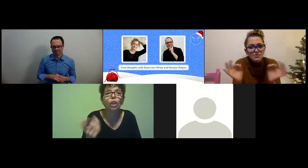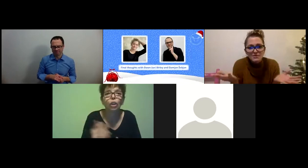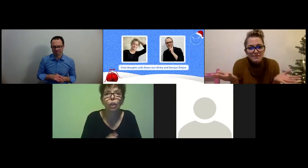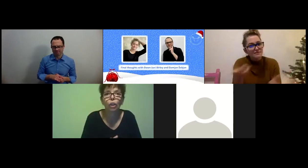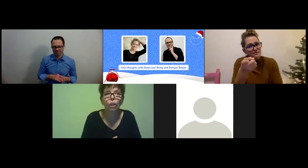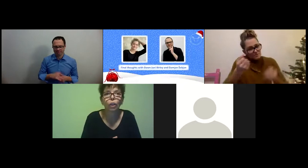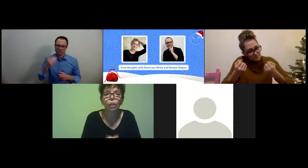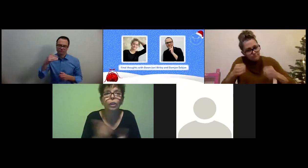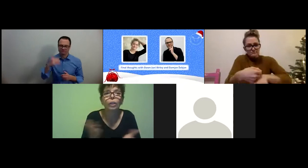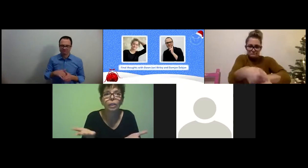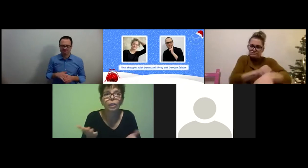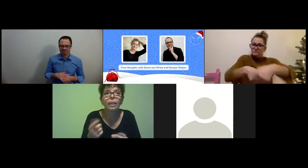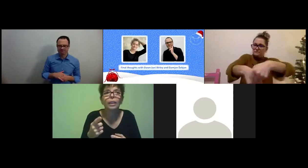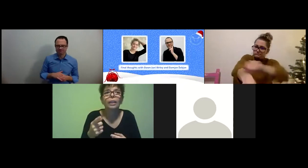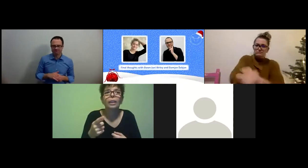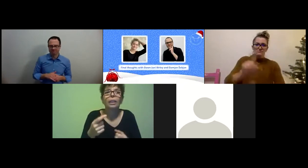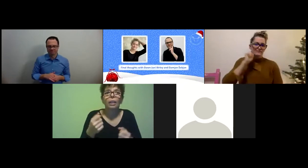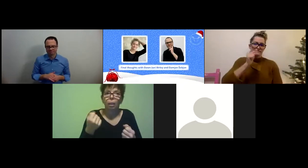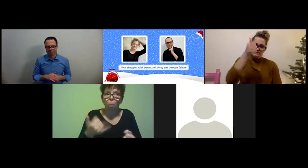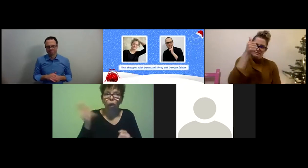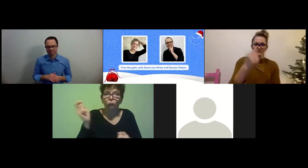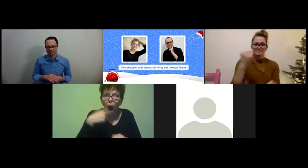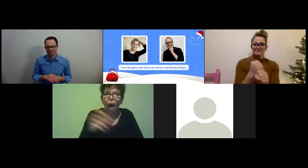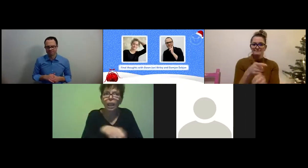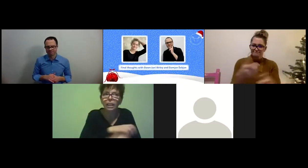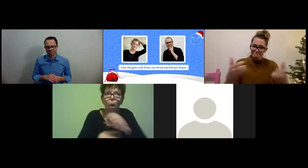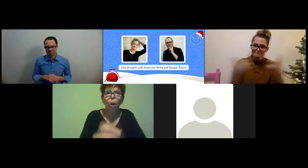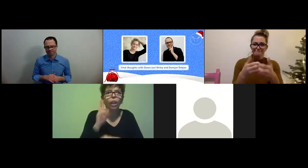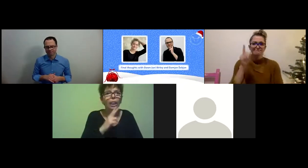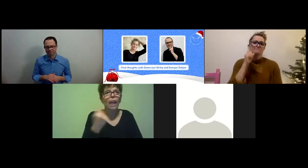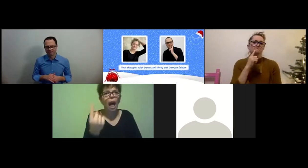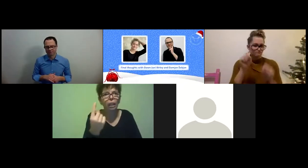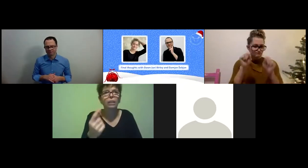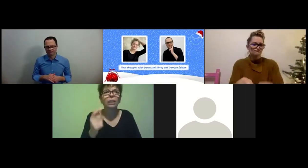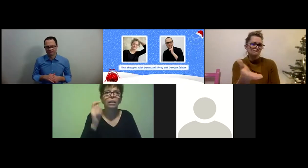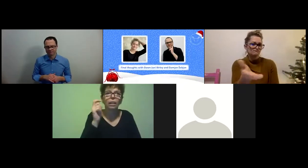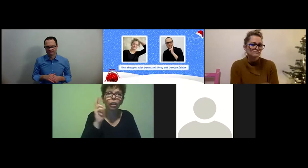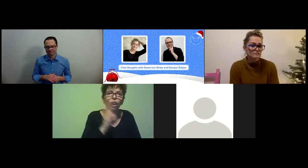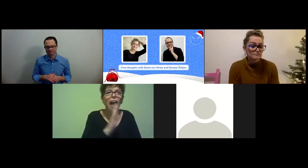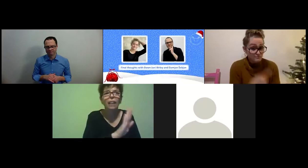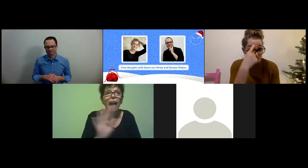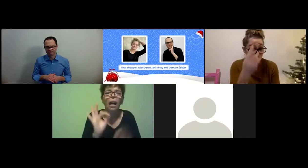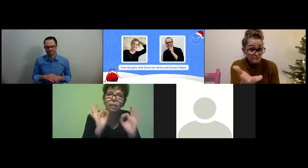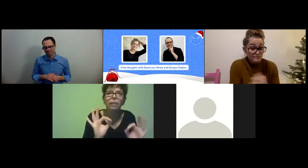another platform. So maybe we can create standards and suggestions